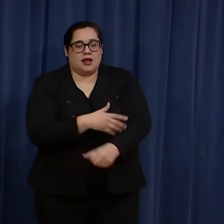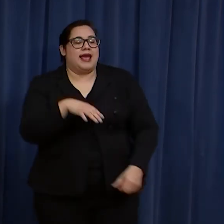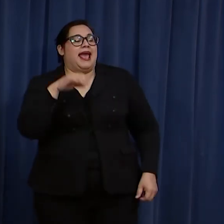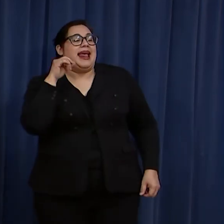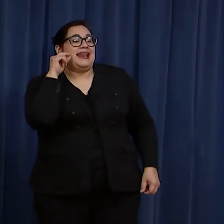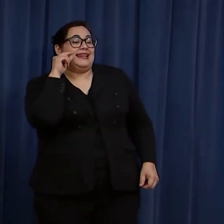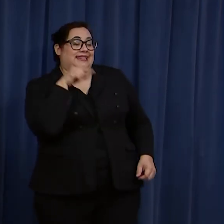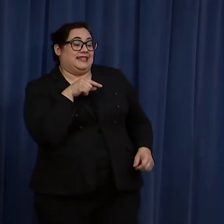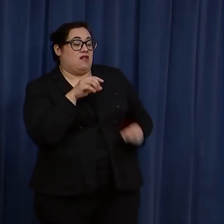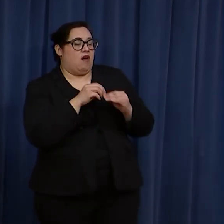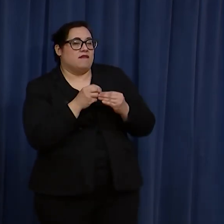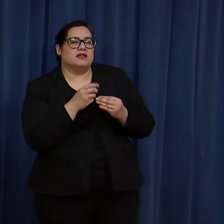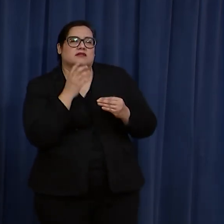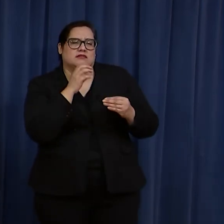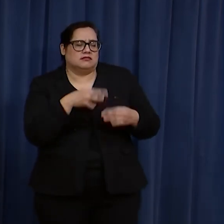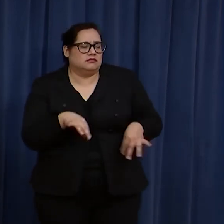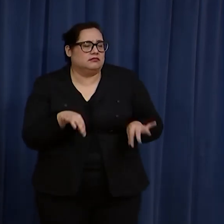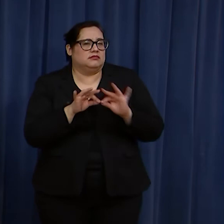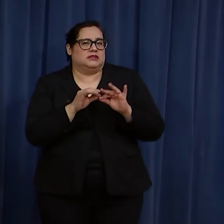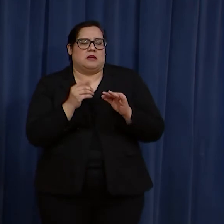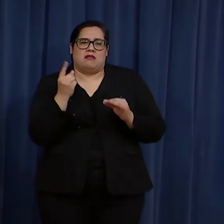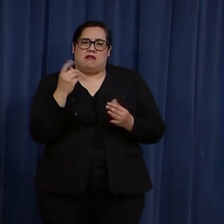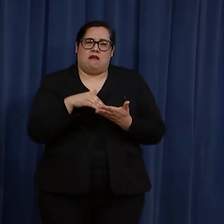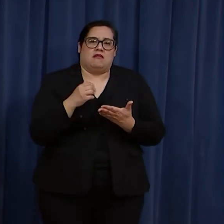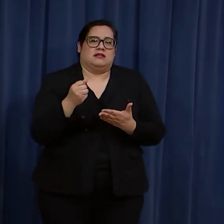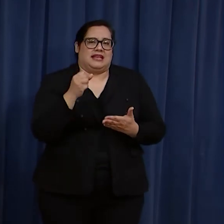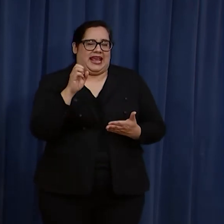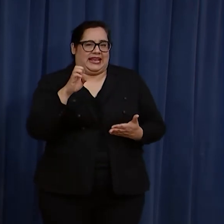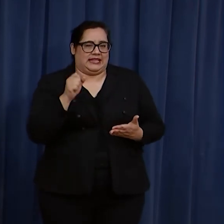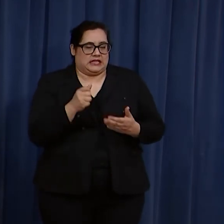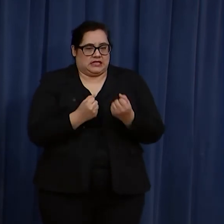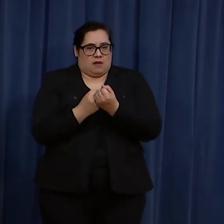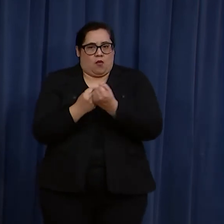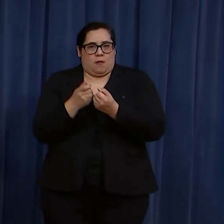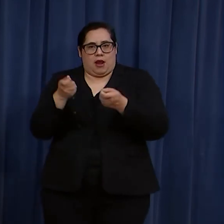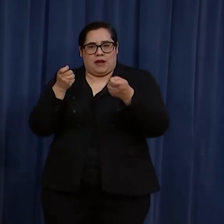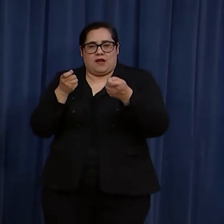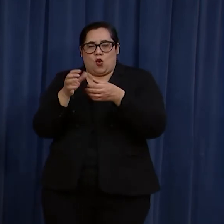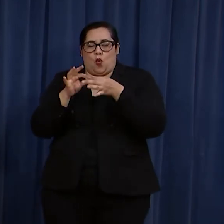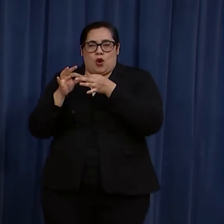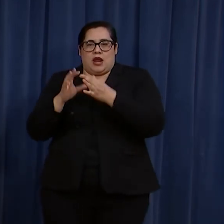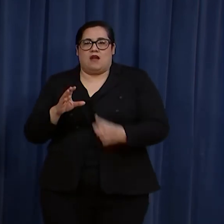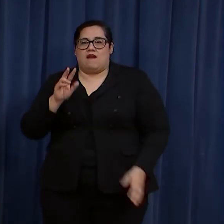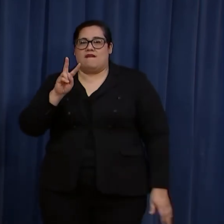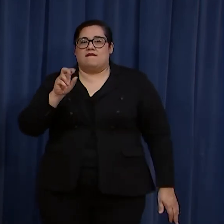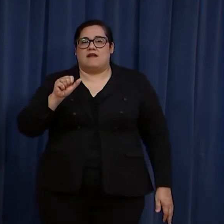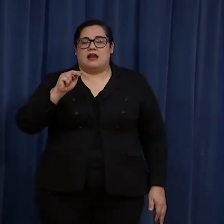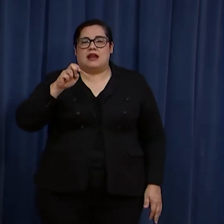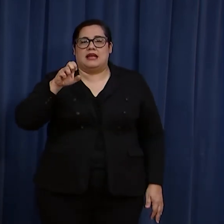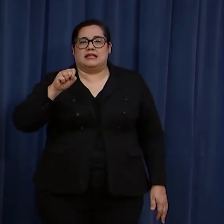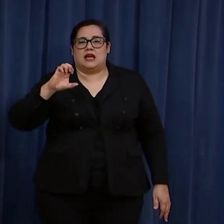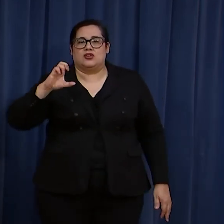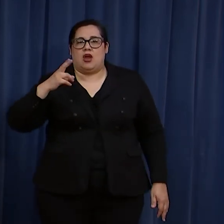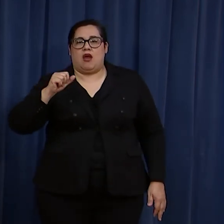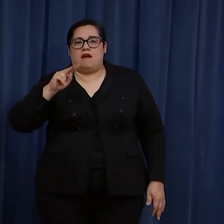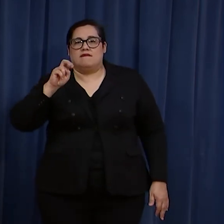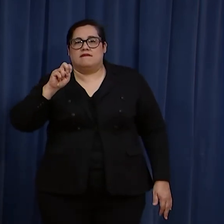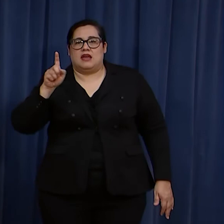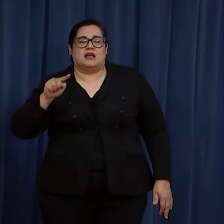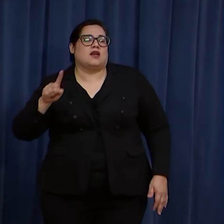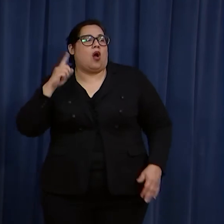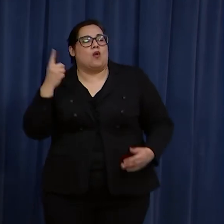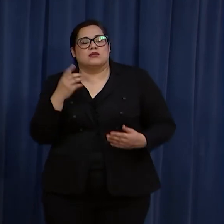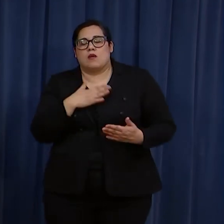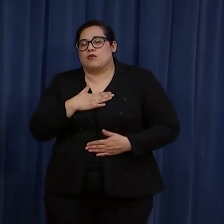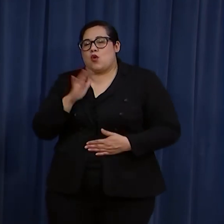regard, those thousands of cases. They're supported by administrative coordinator, by the way, Vanessa Chavez, whose work we always appreciate very